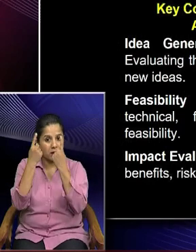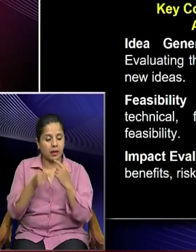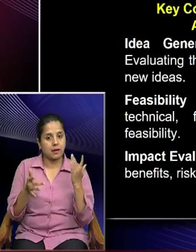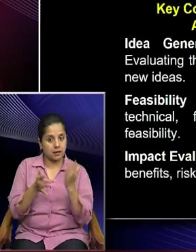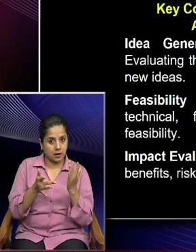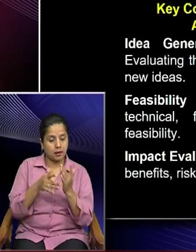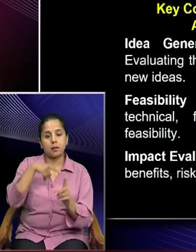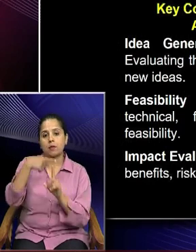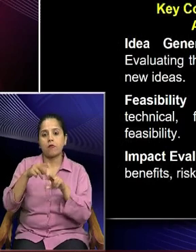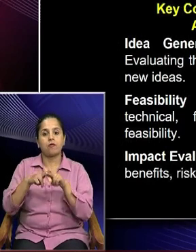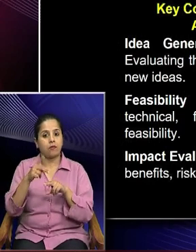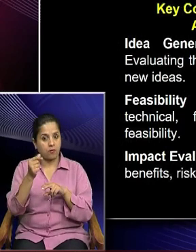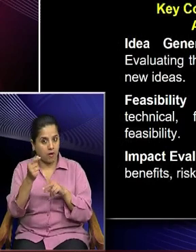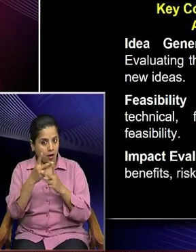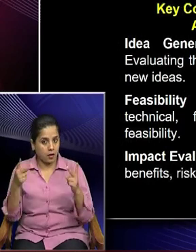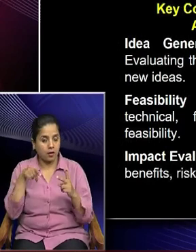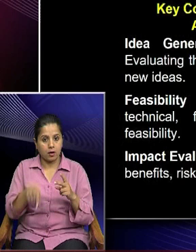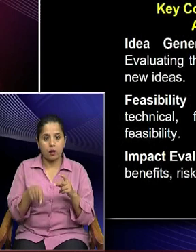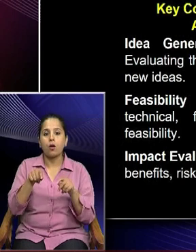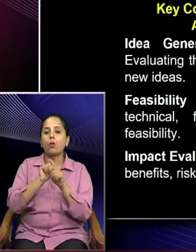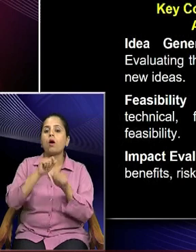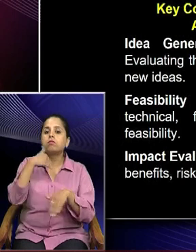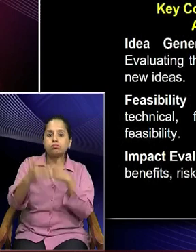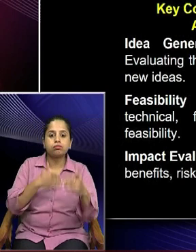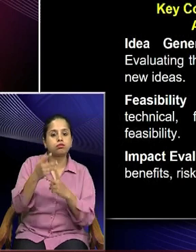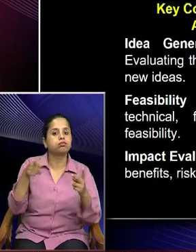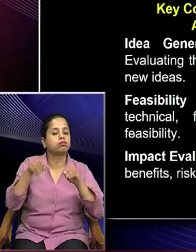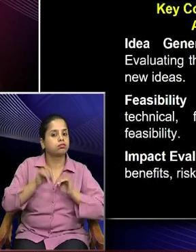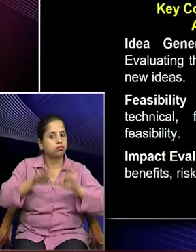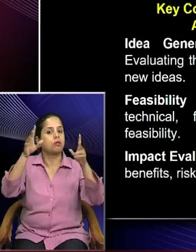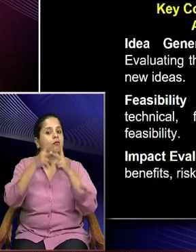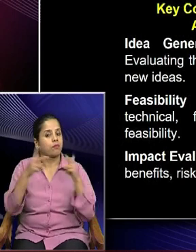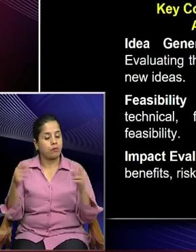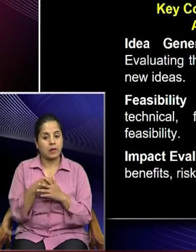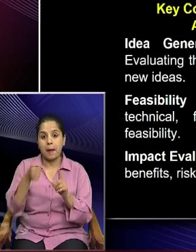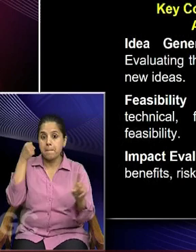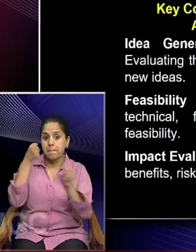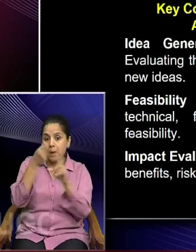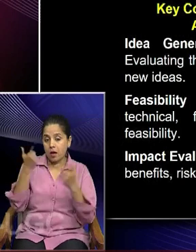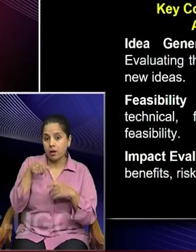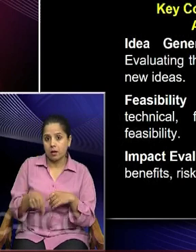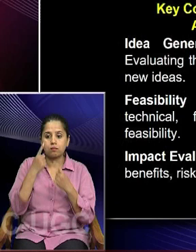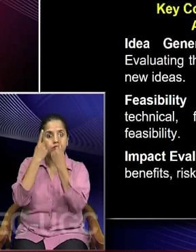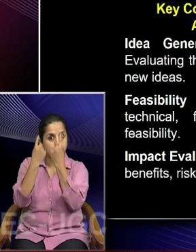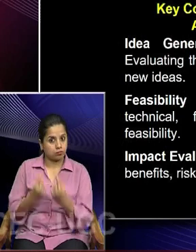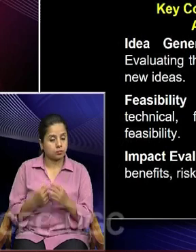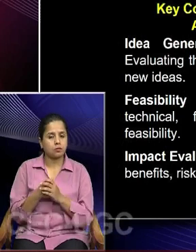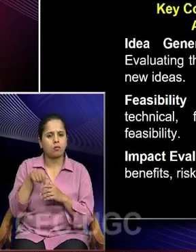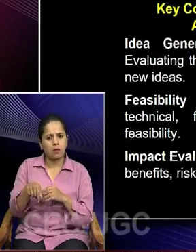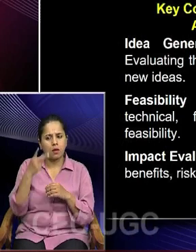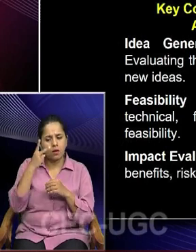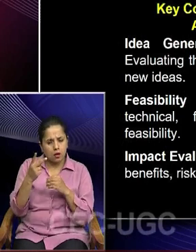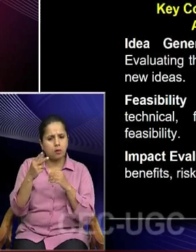technical, financial, and the operational feasibility. The impact evaluation, measuring